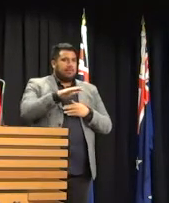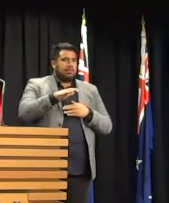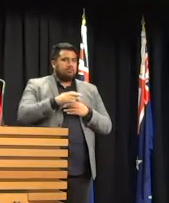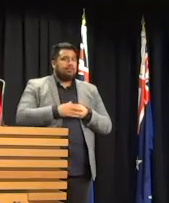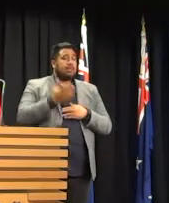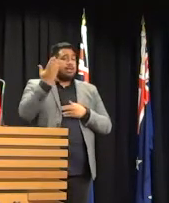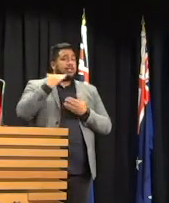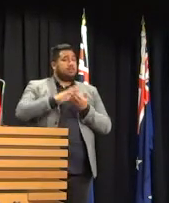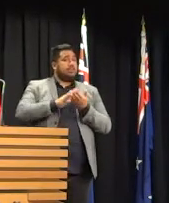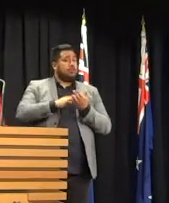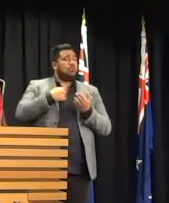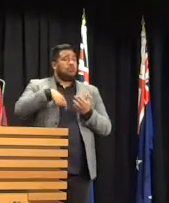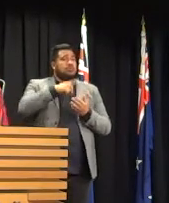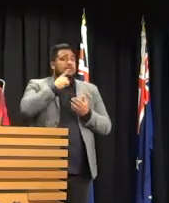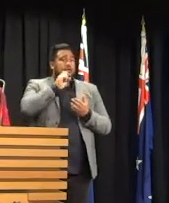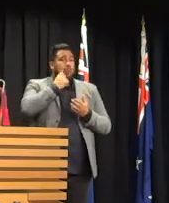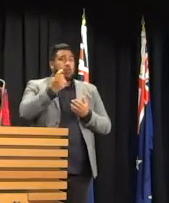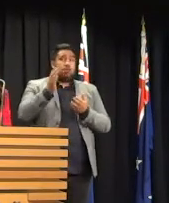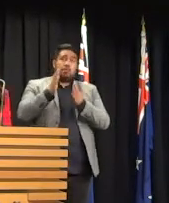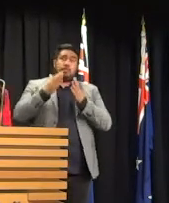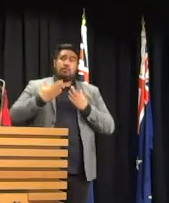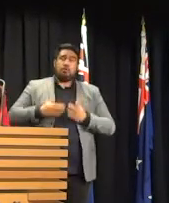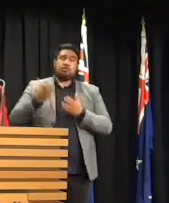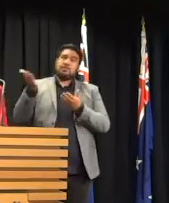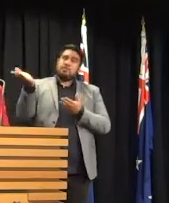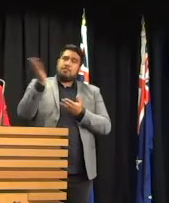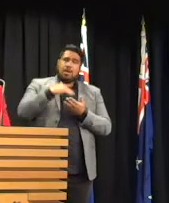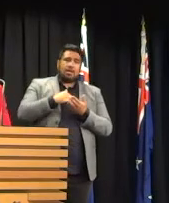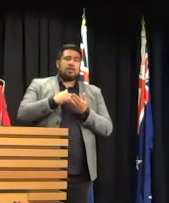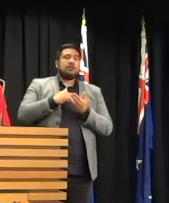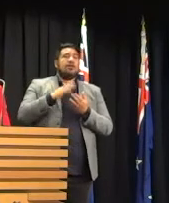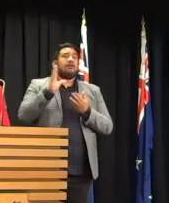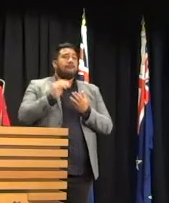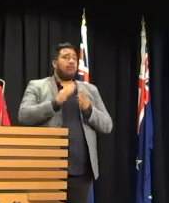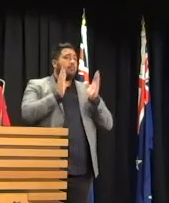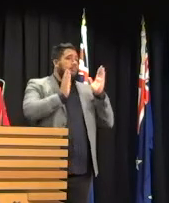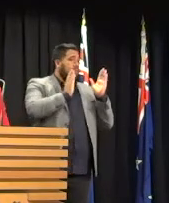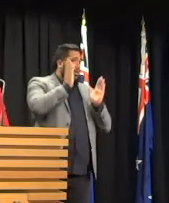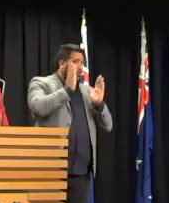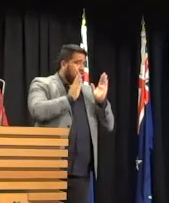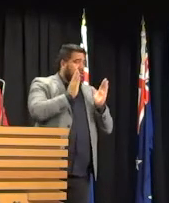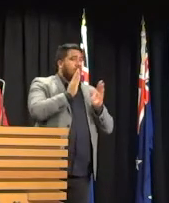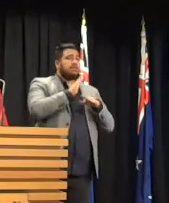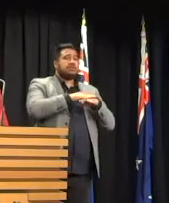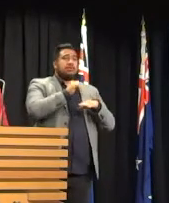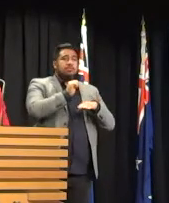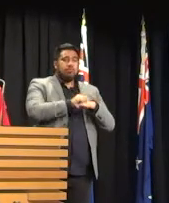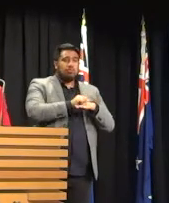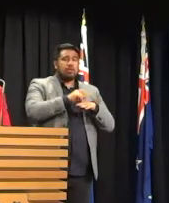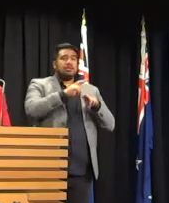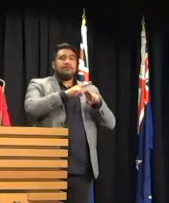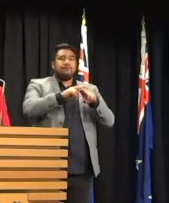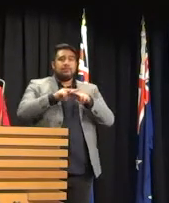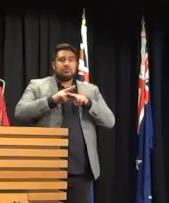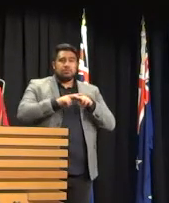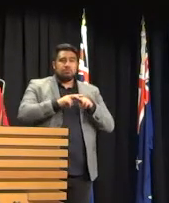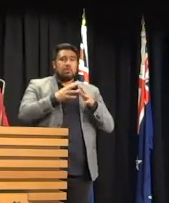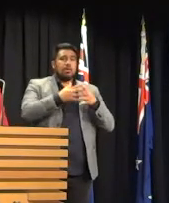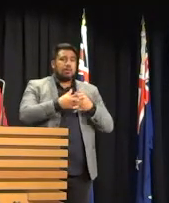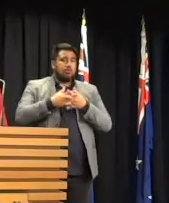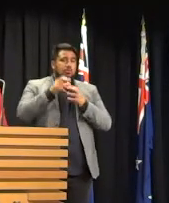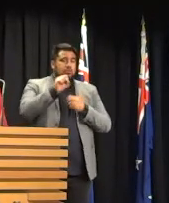Zealand service personnel buried and dependents in Malaysia, Singapore, Fiji,